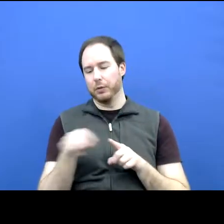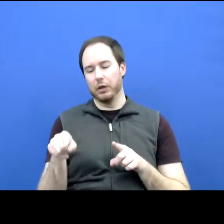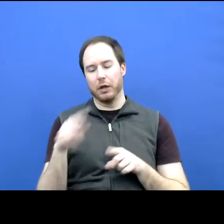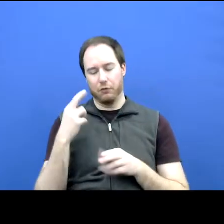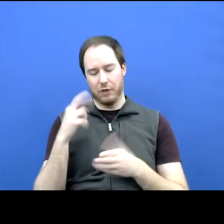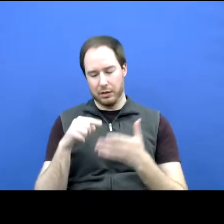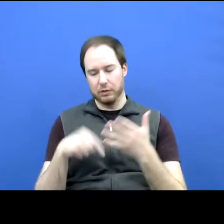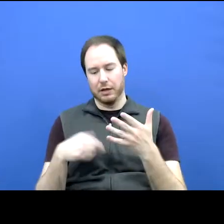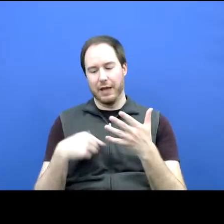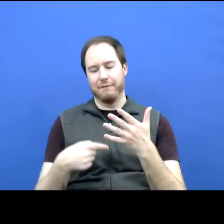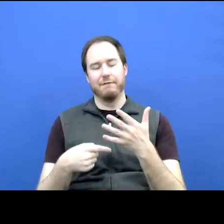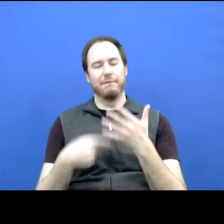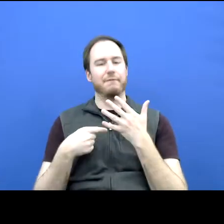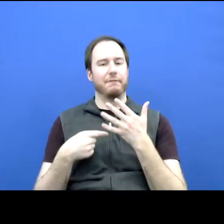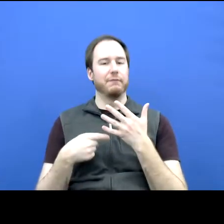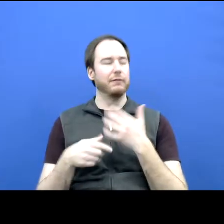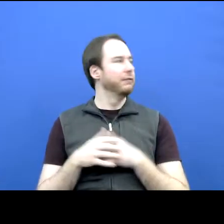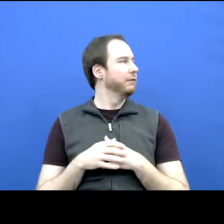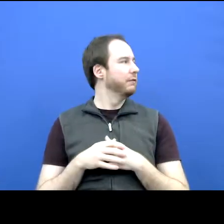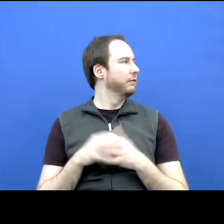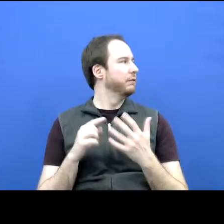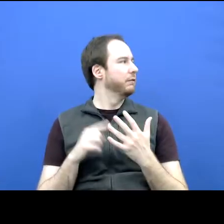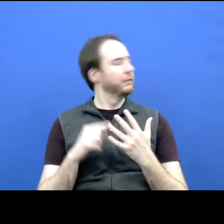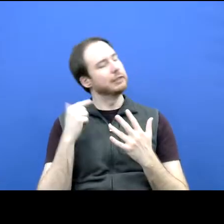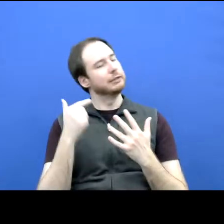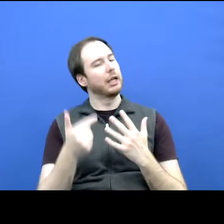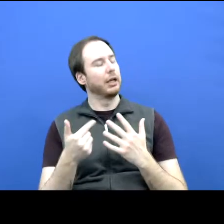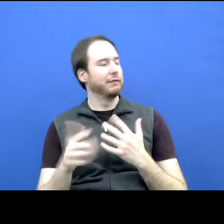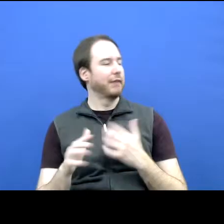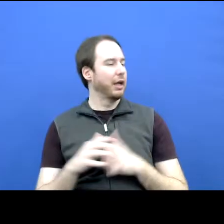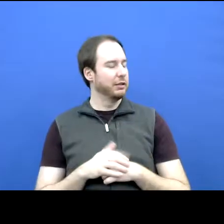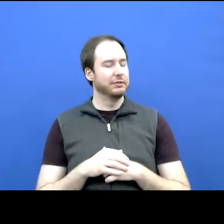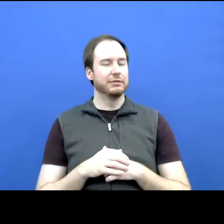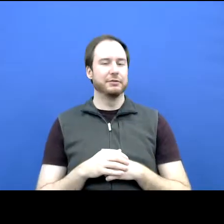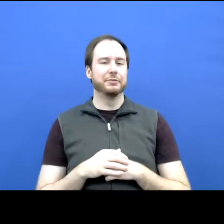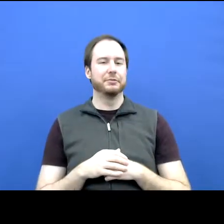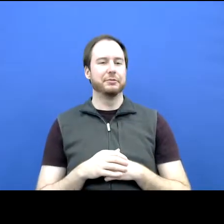just noticed it at the bottom, so. I second that.